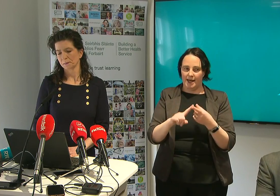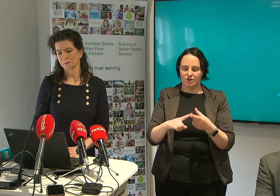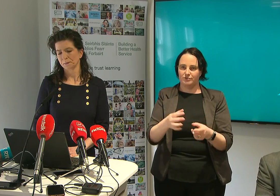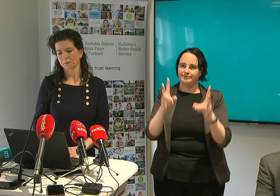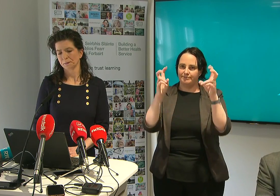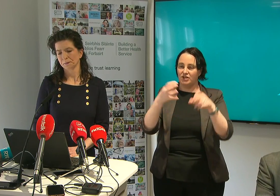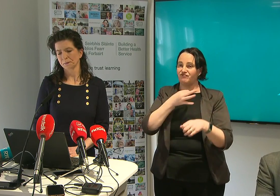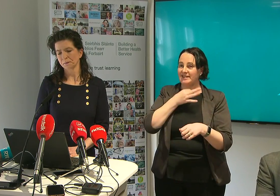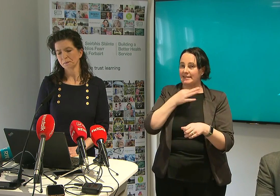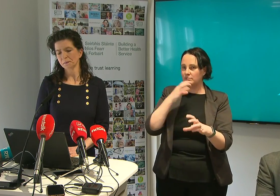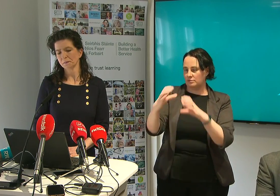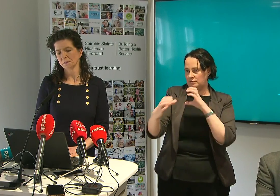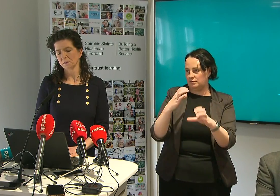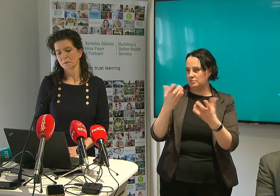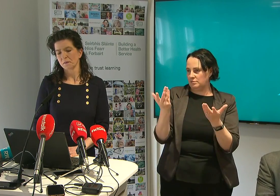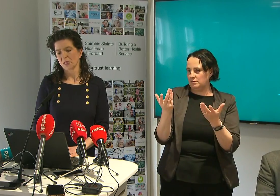communication.